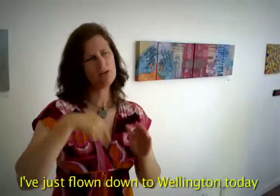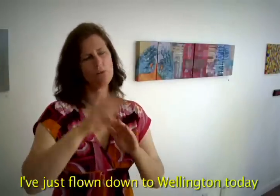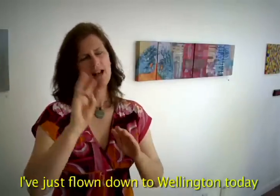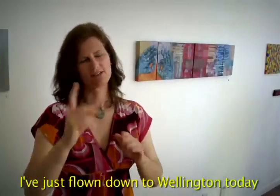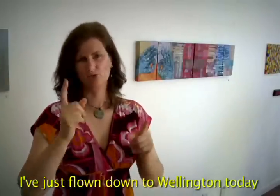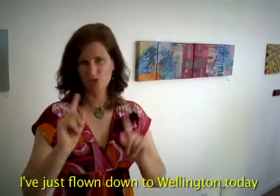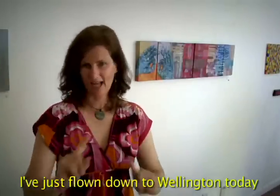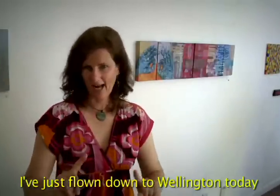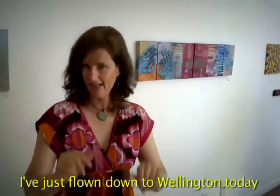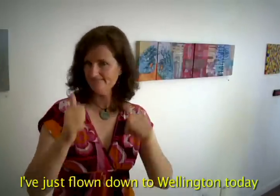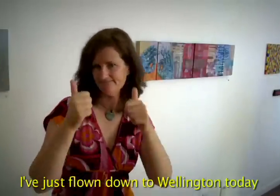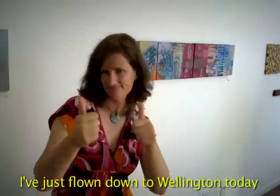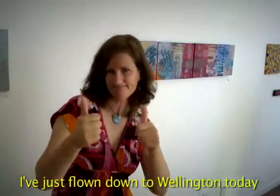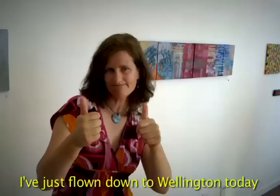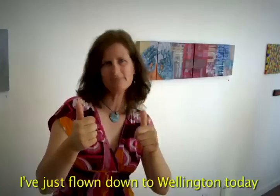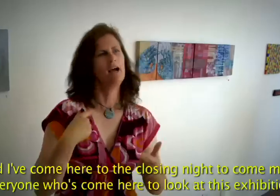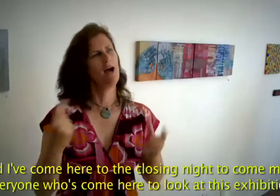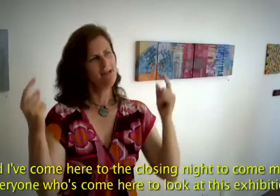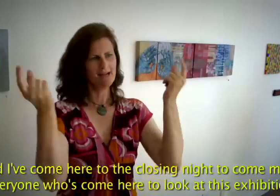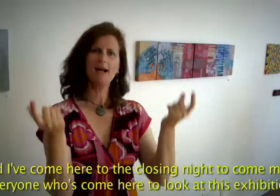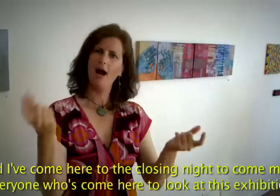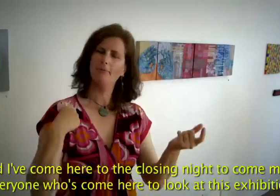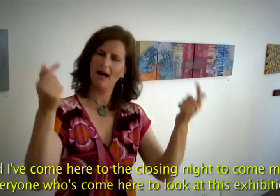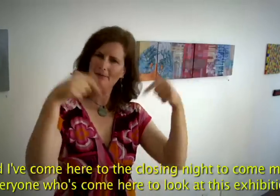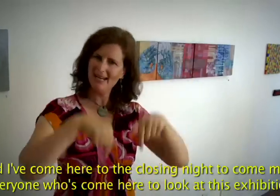I've just flown down to Wellington today,